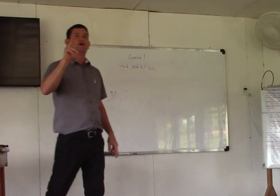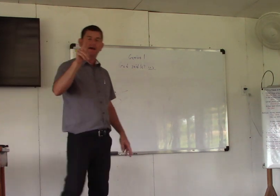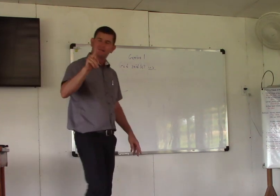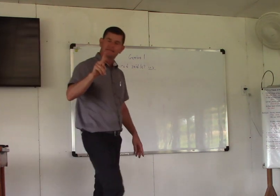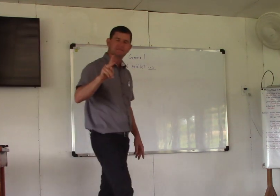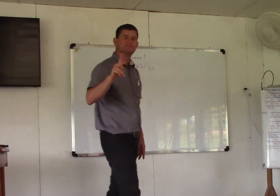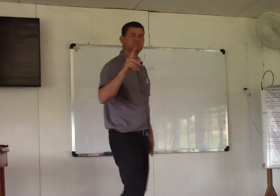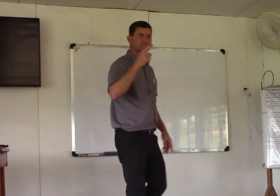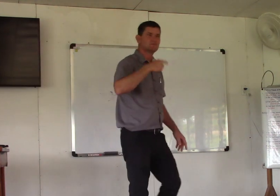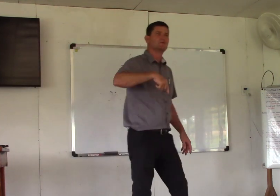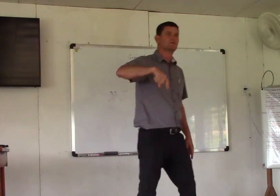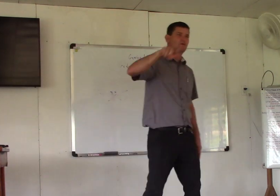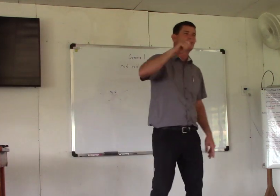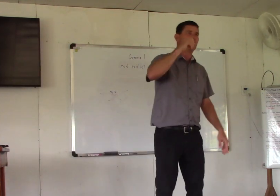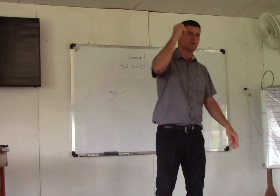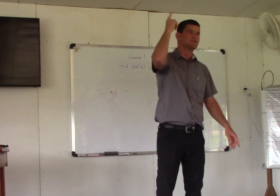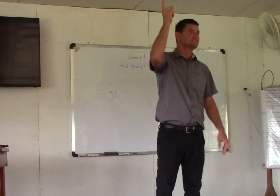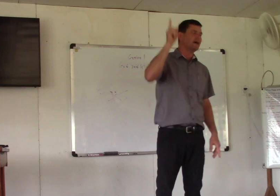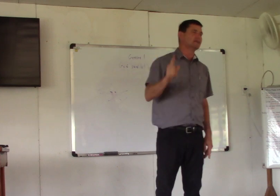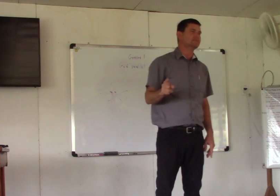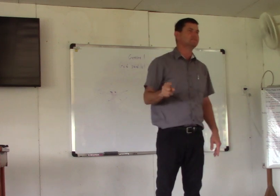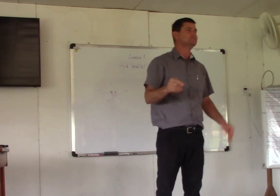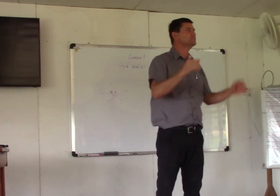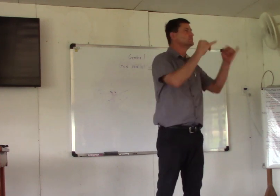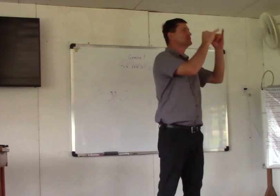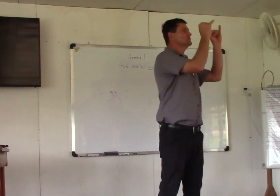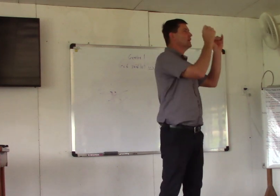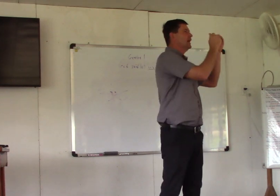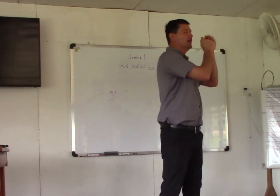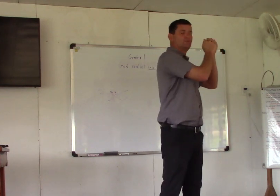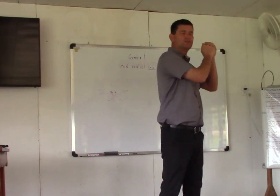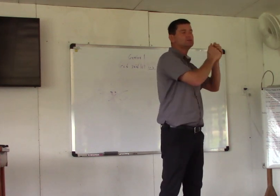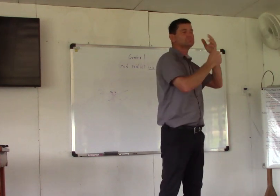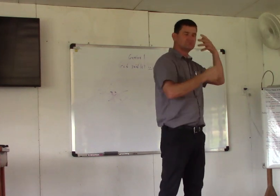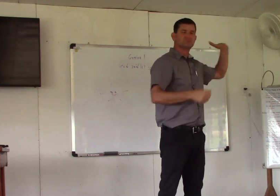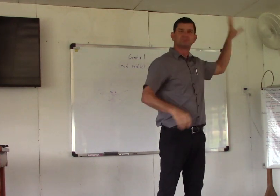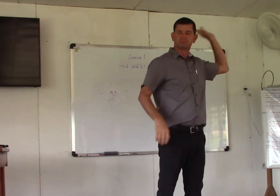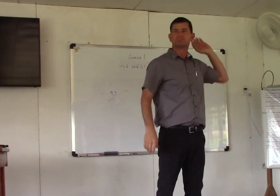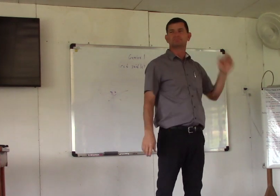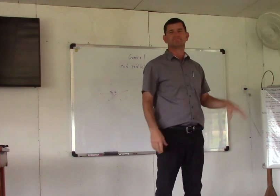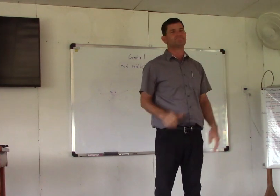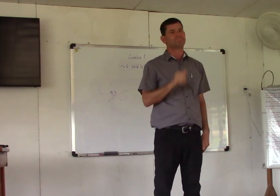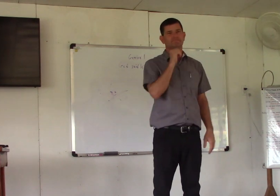Alright. We understand. Idol worship? No.